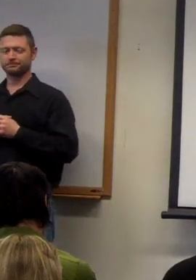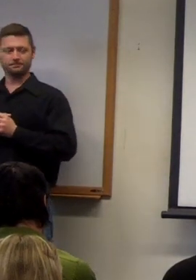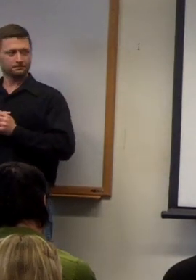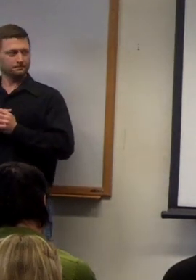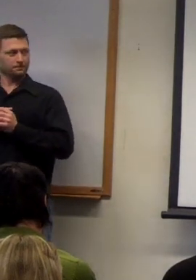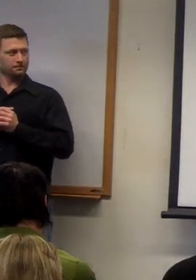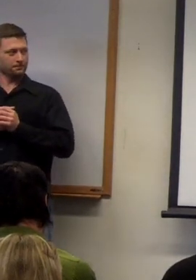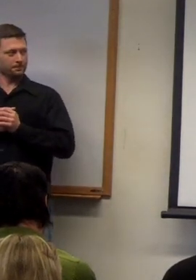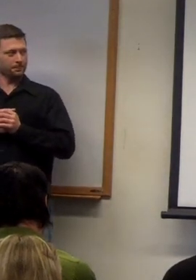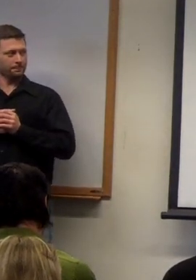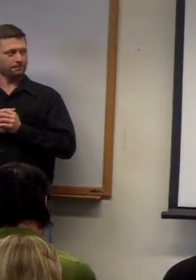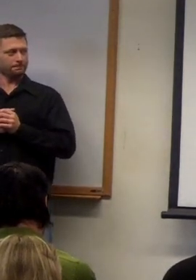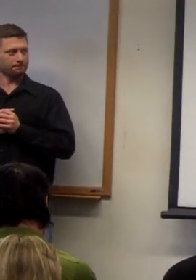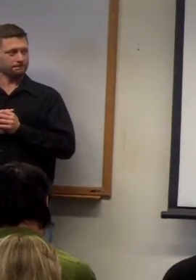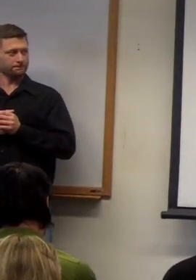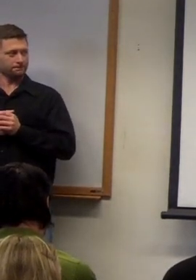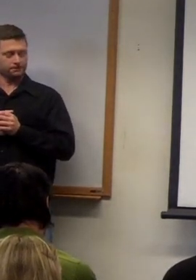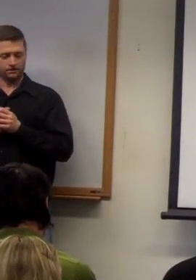for months,